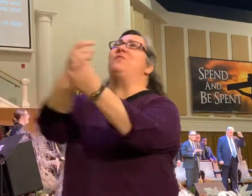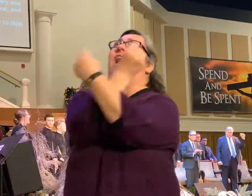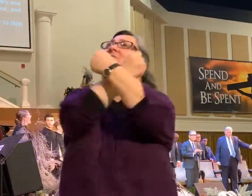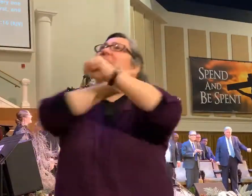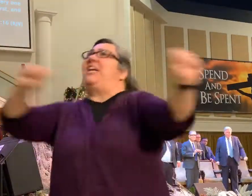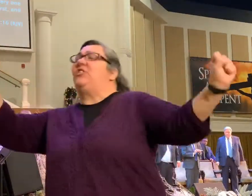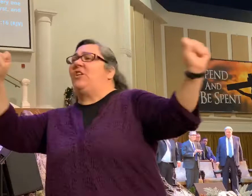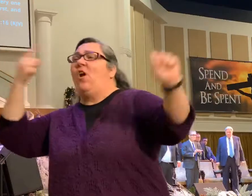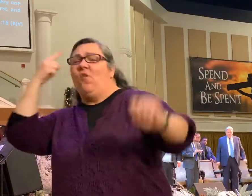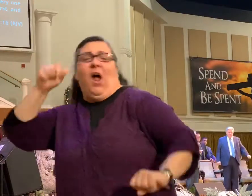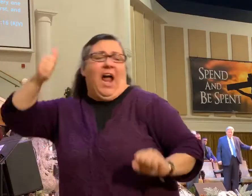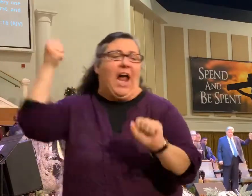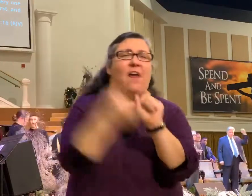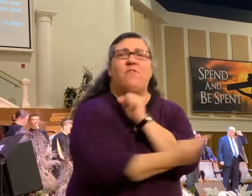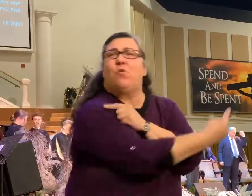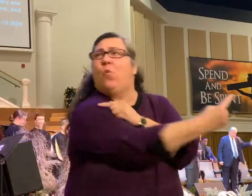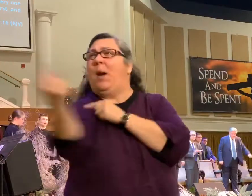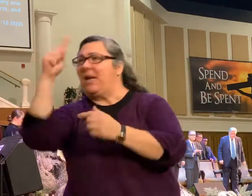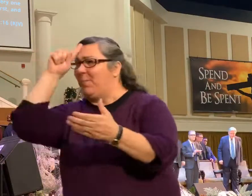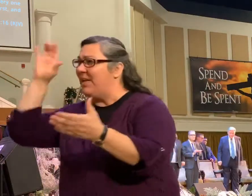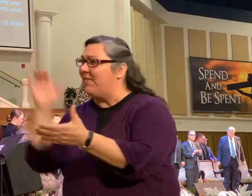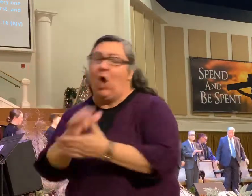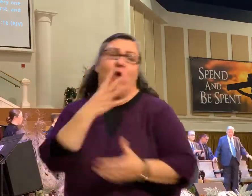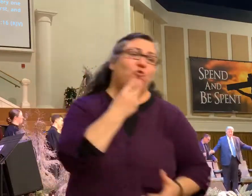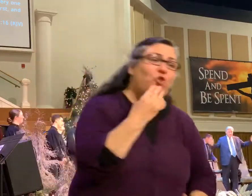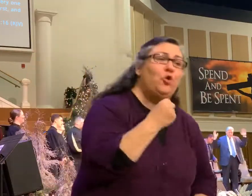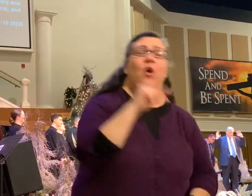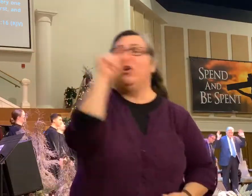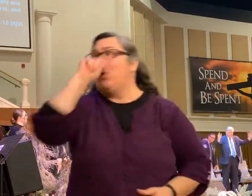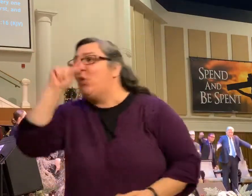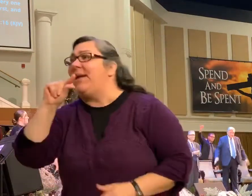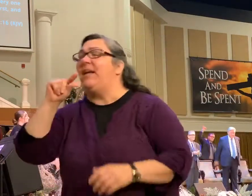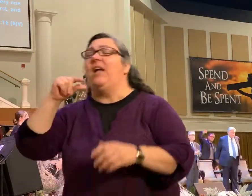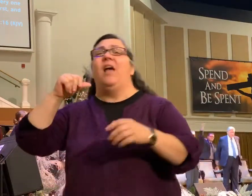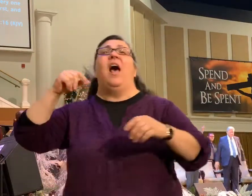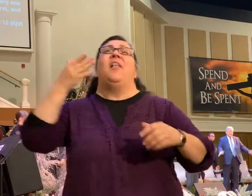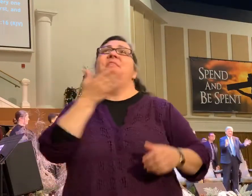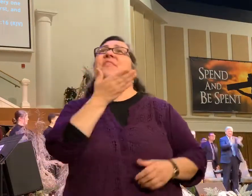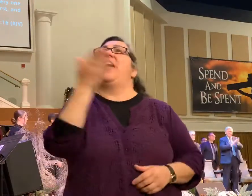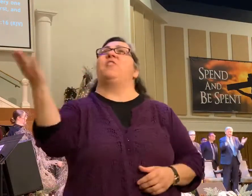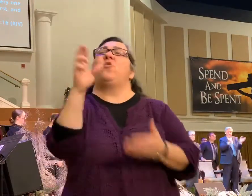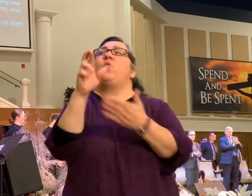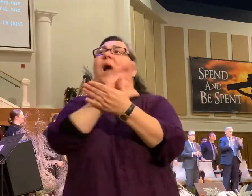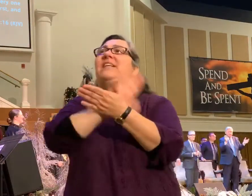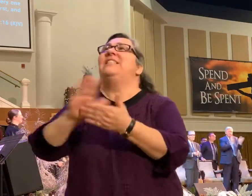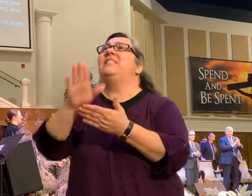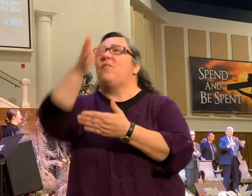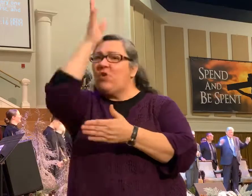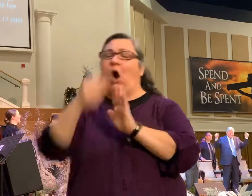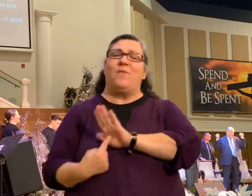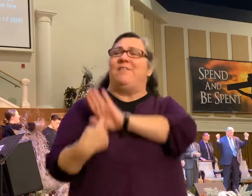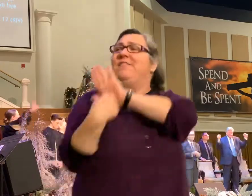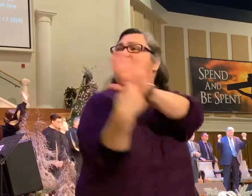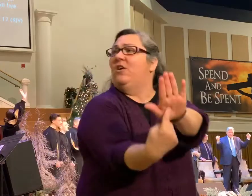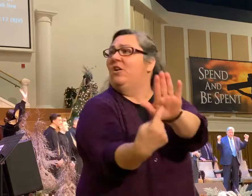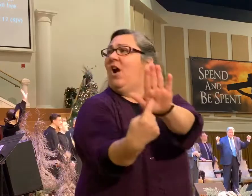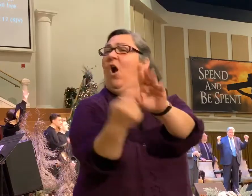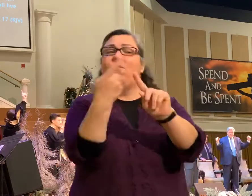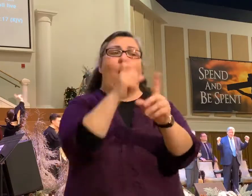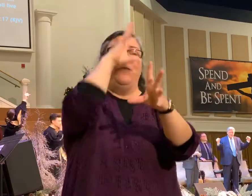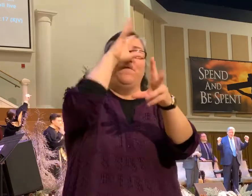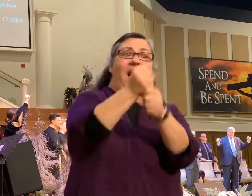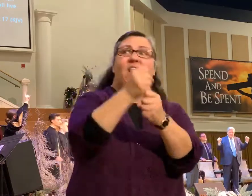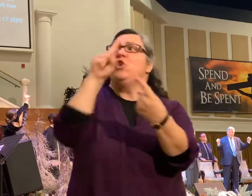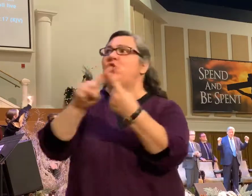salvation to everyone that believeth, to the Jew and the Greek. Therein is the righteousness of God revealed from faith